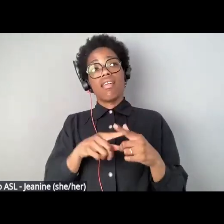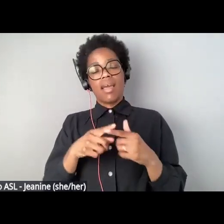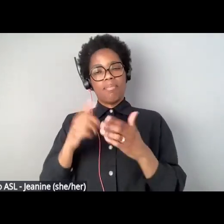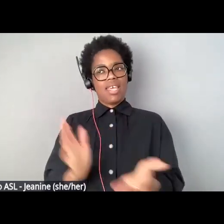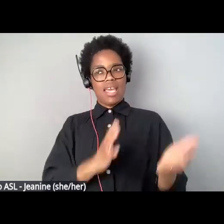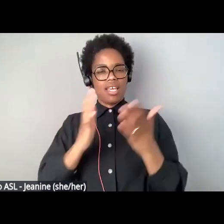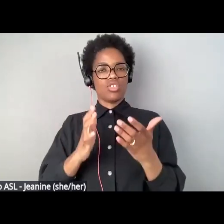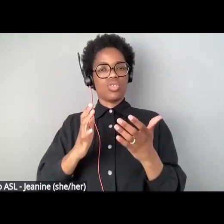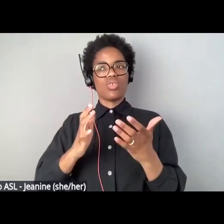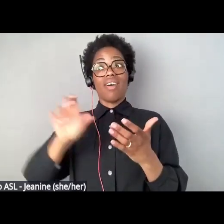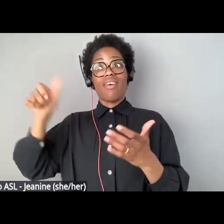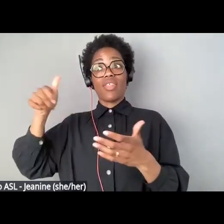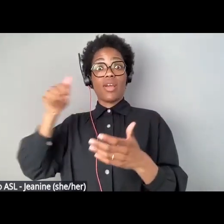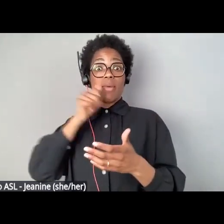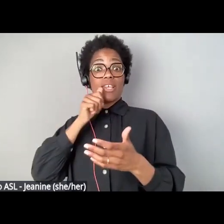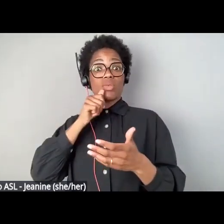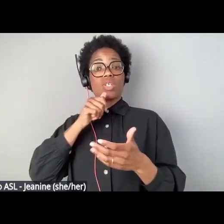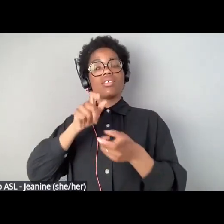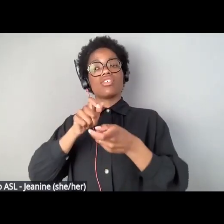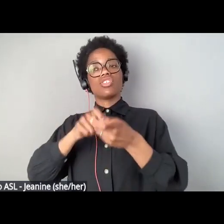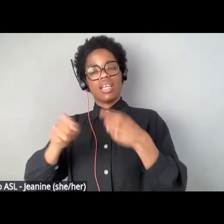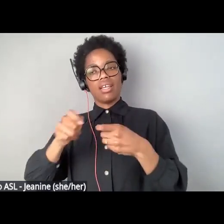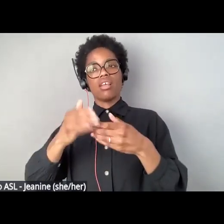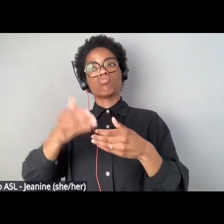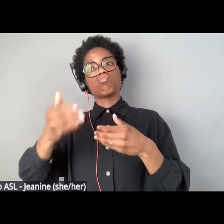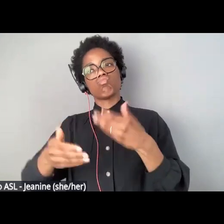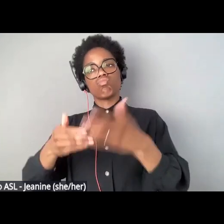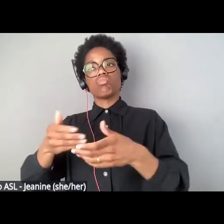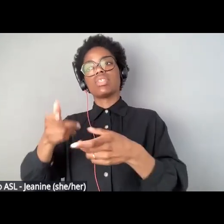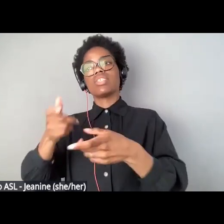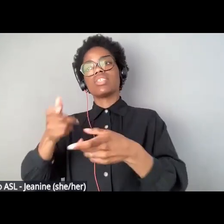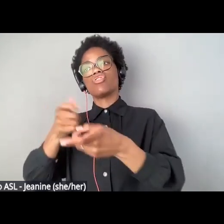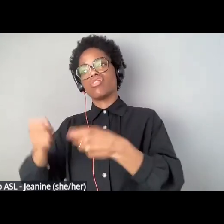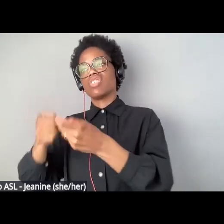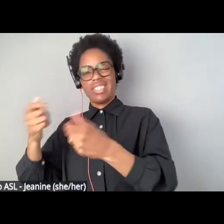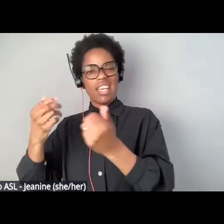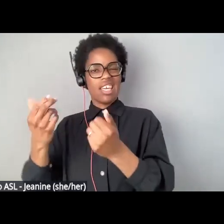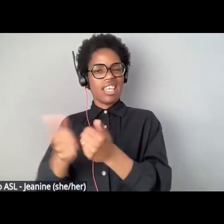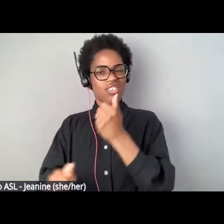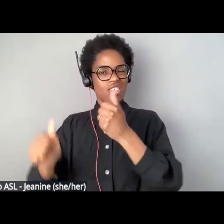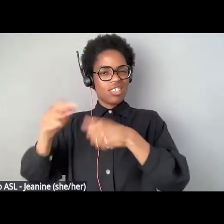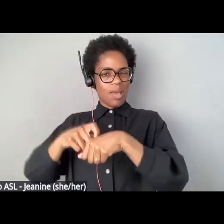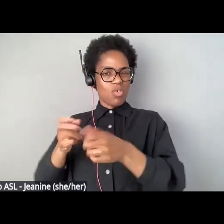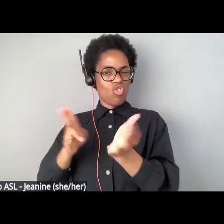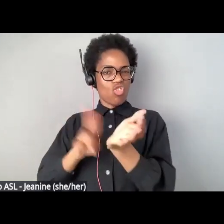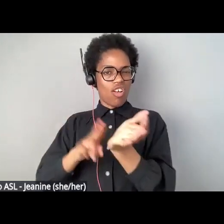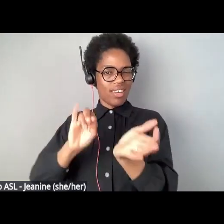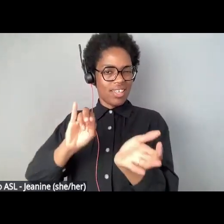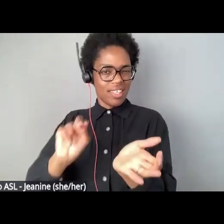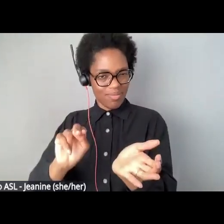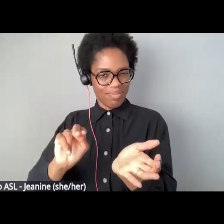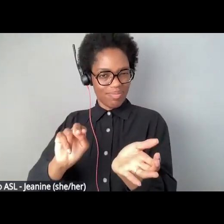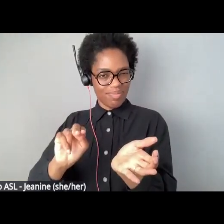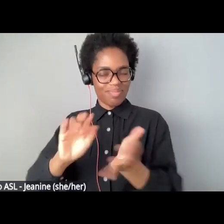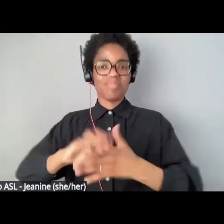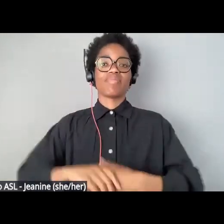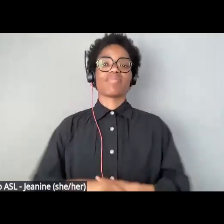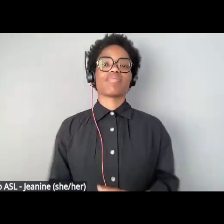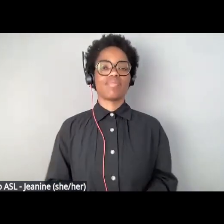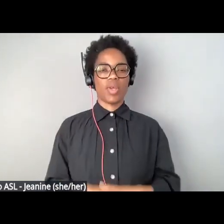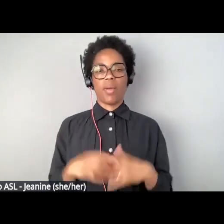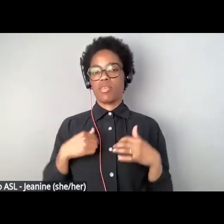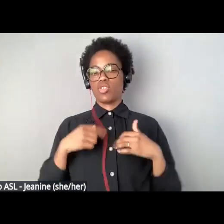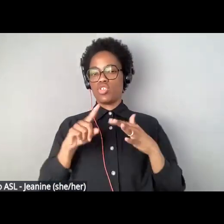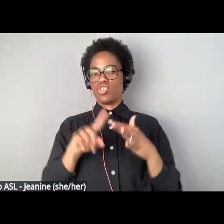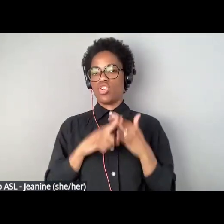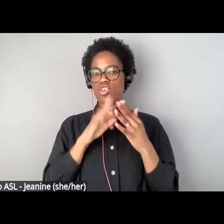it. Build this habit. Which brings us to something a little more long-term. We'll talk about this more next week. I don't want to be an ad,